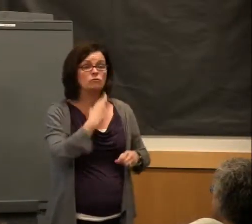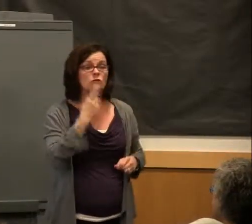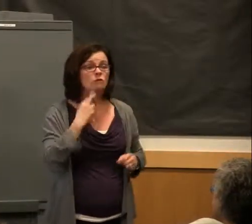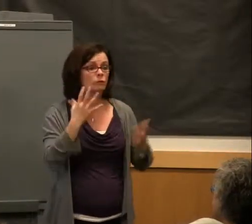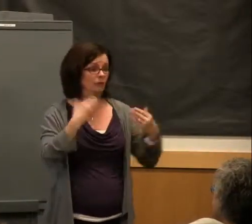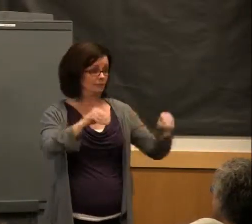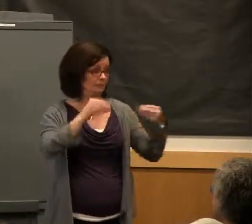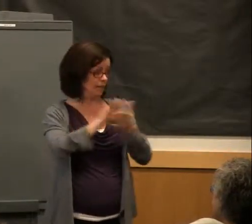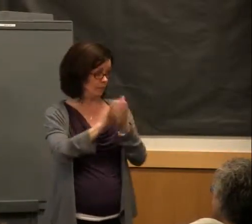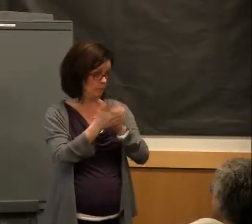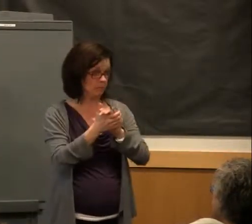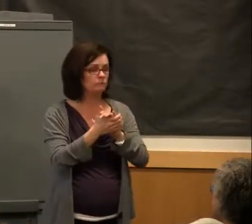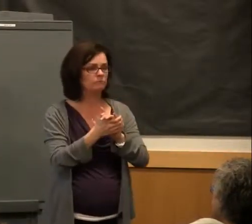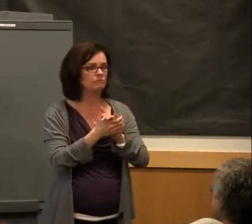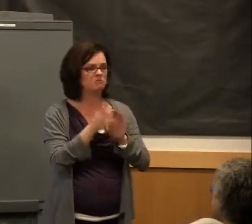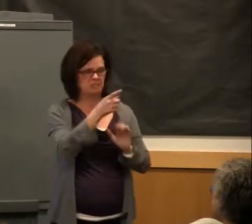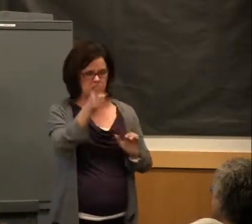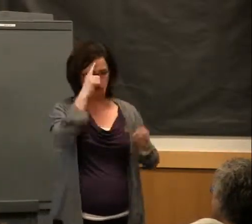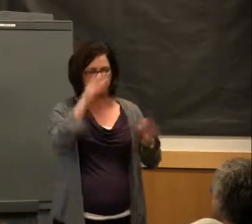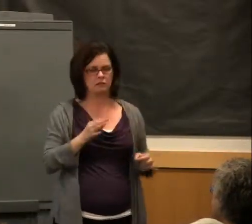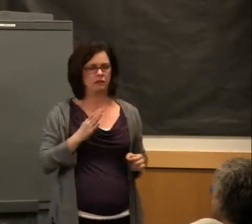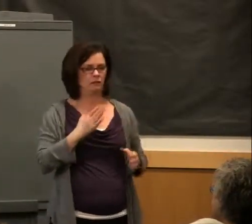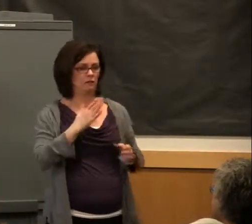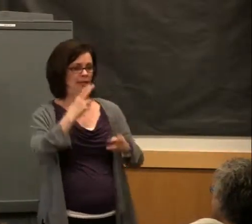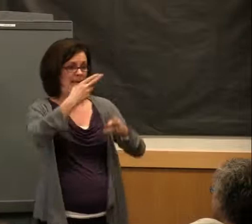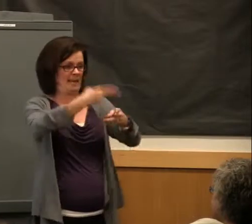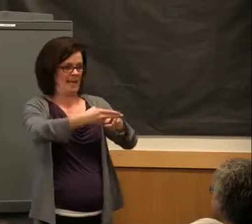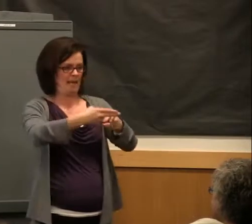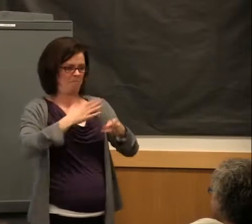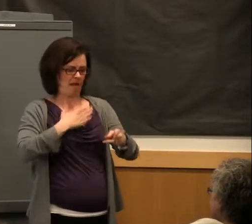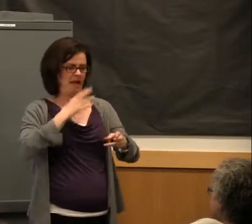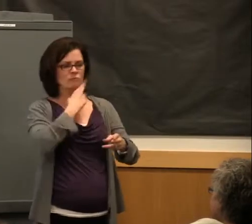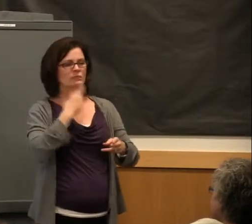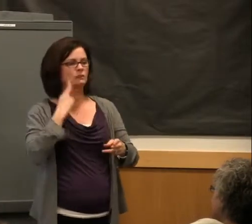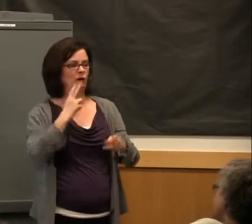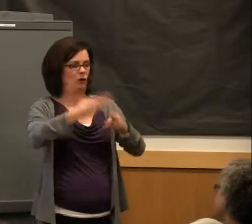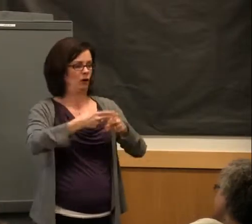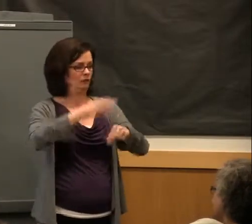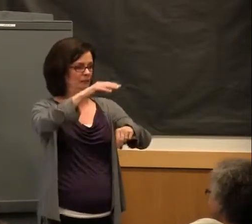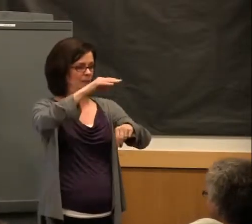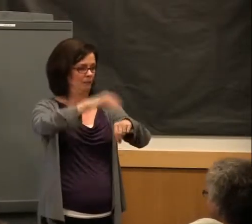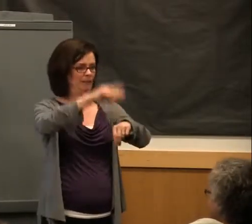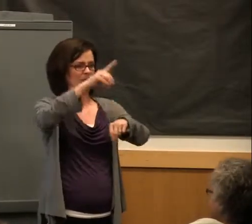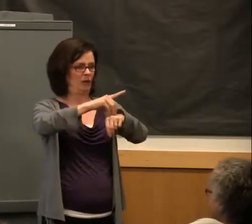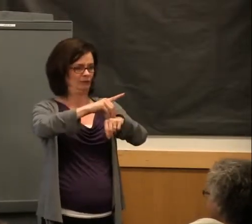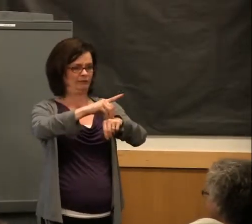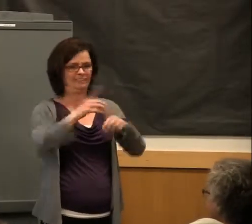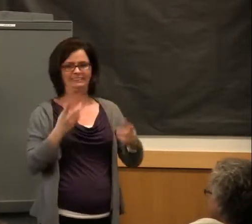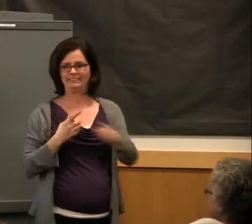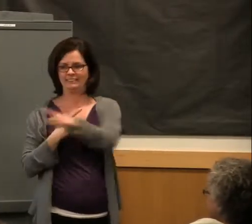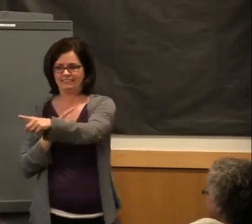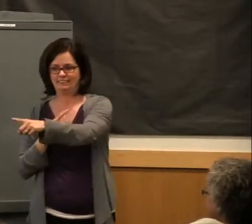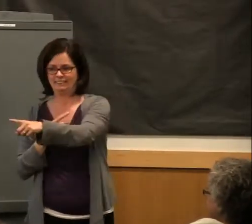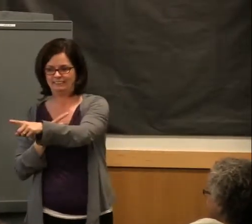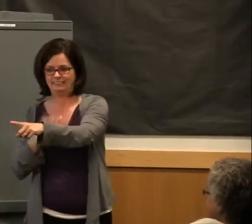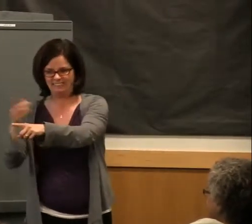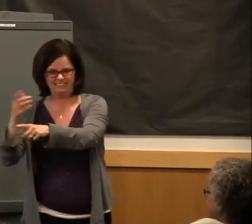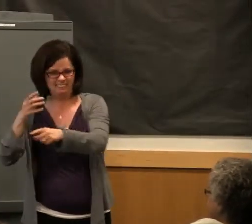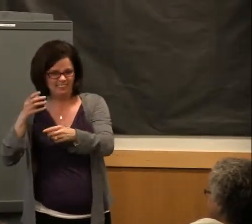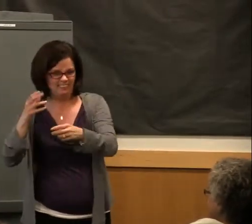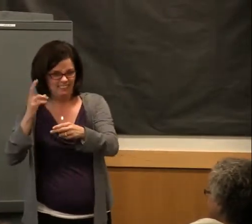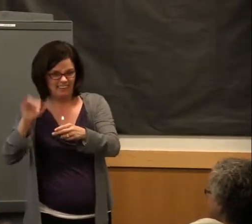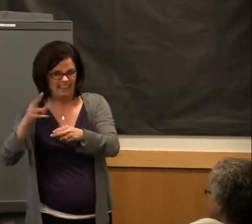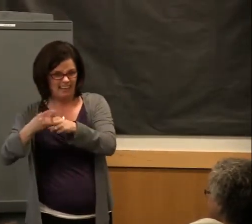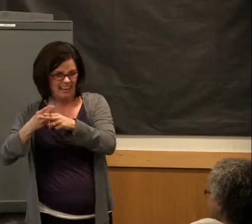sell hamburgers, and you said, I'm going to name my restaurant McDonald's? That's hard to name. That name's already